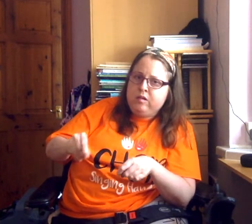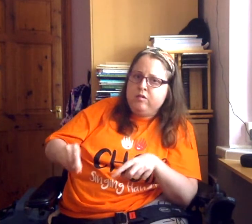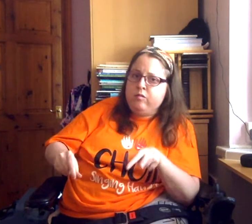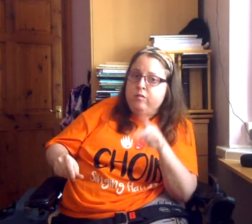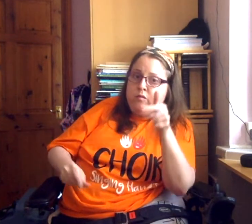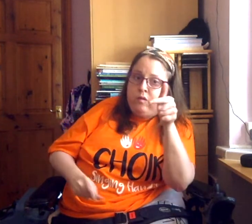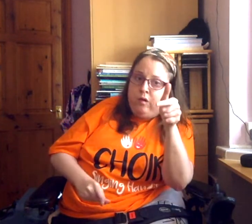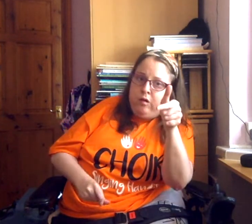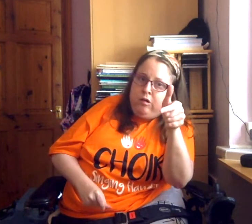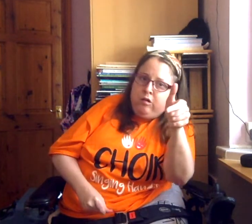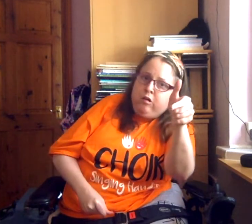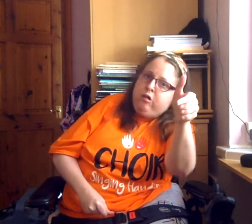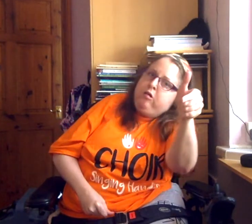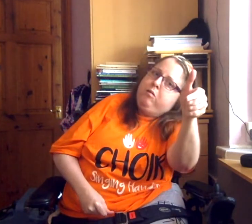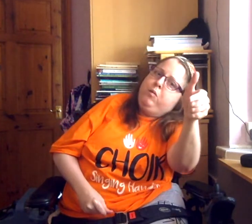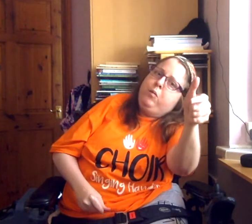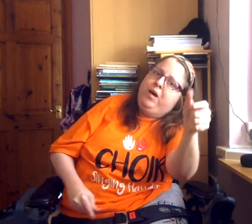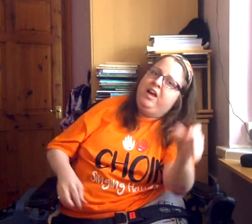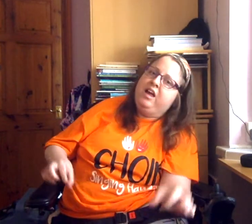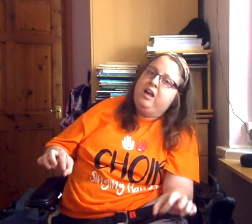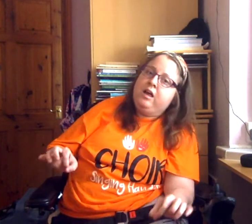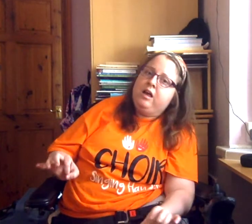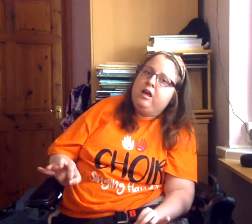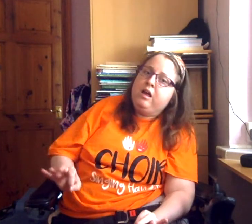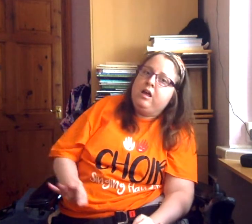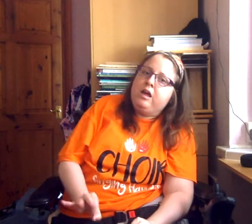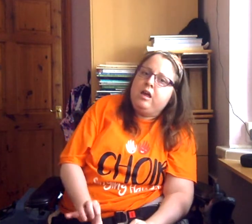from far away.